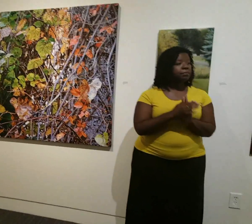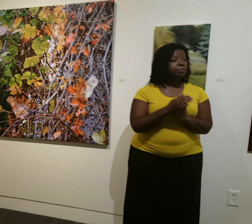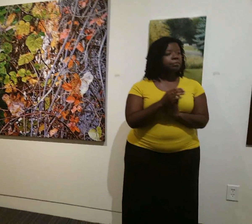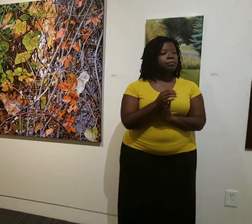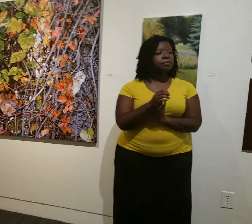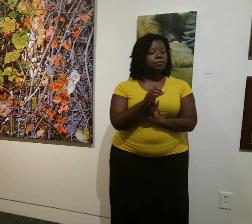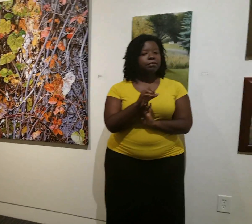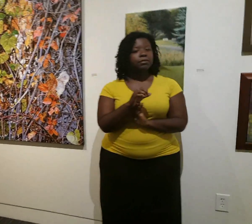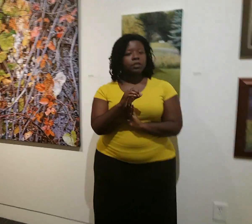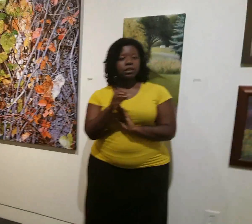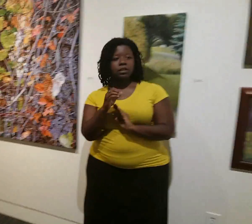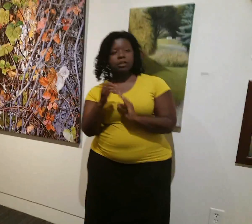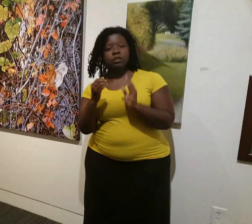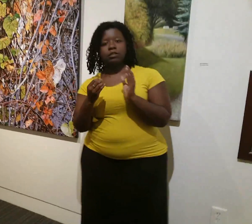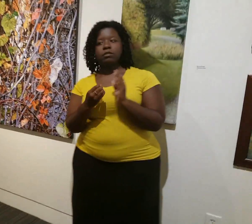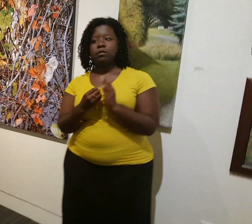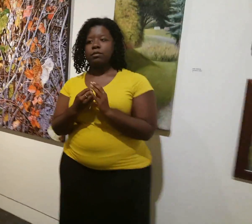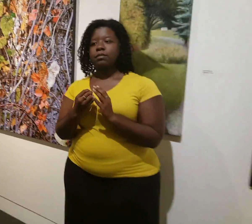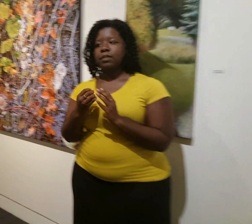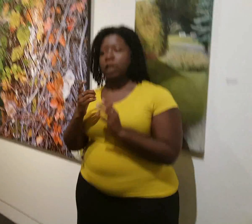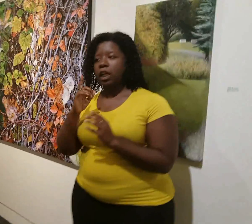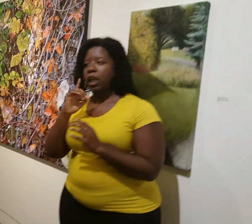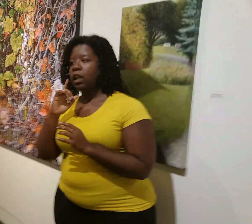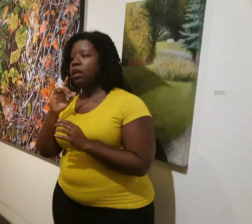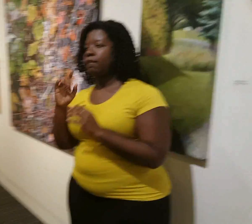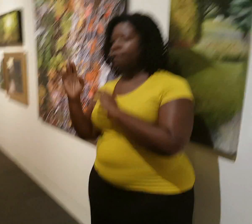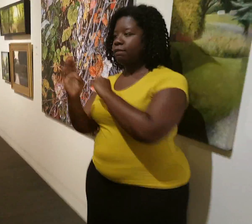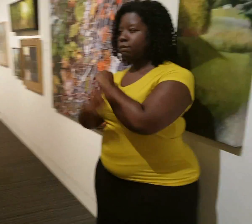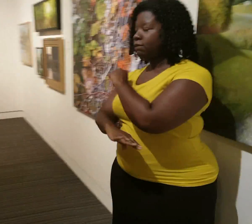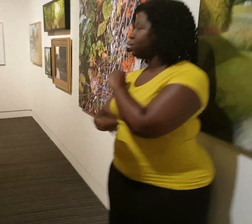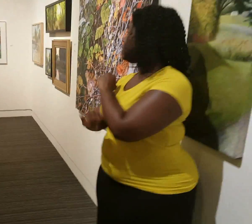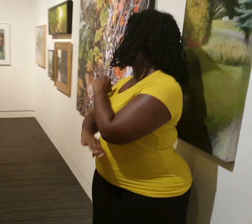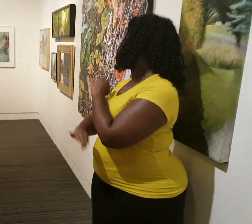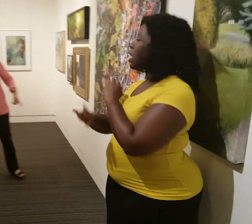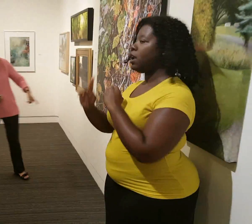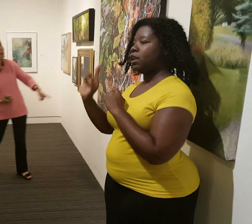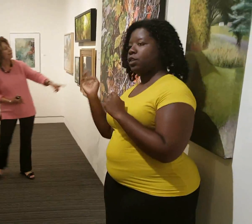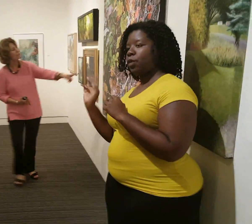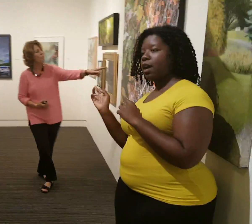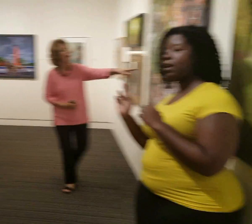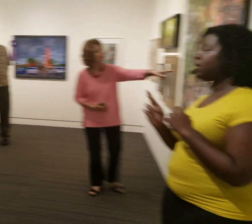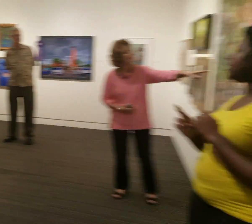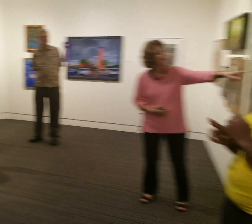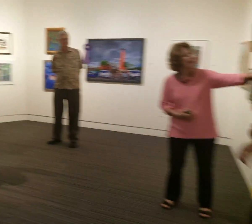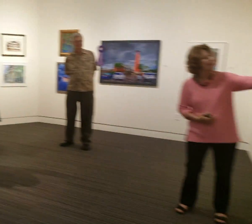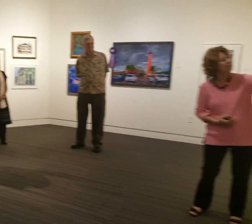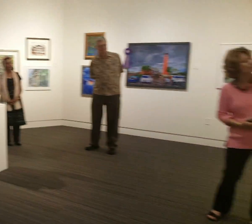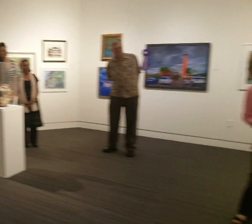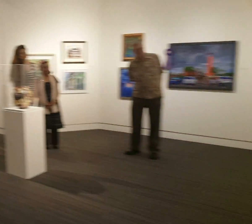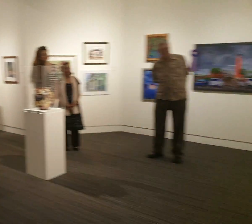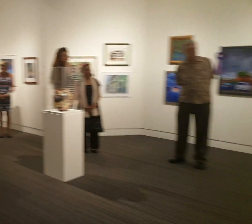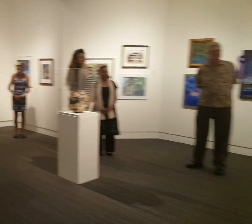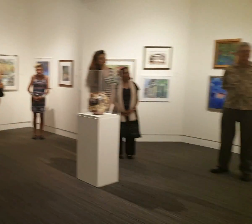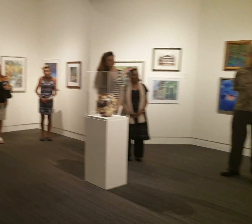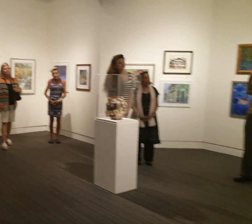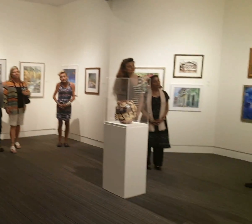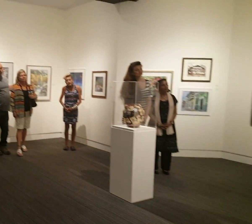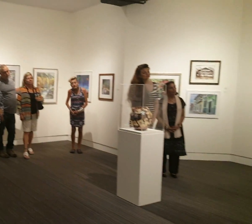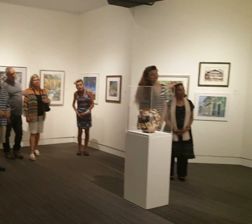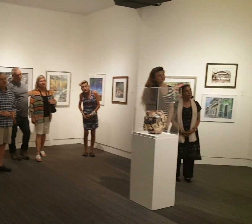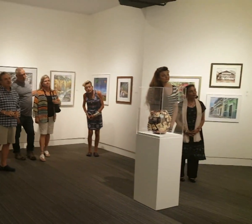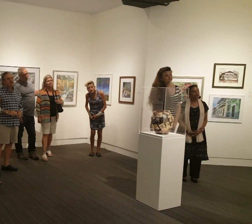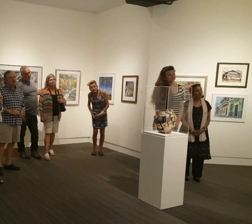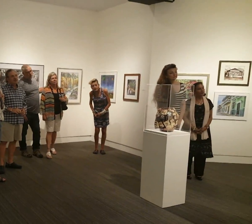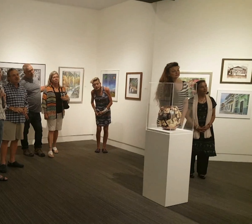got a lot. Well, it looks like It was on fall. the right, and it looks like I don't know why I didn't, and I suspect this